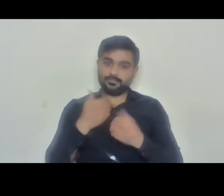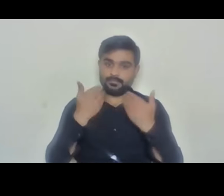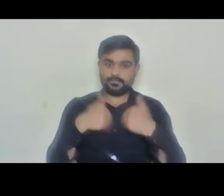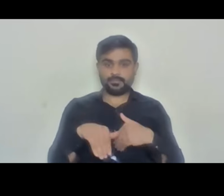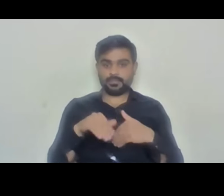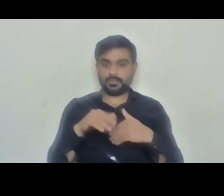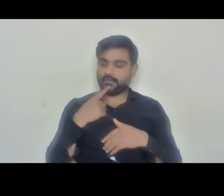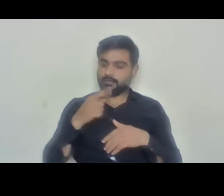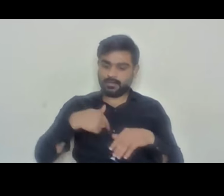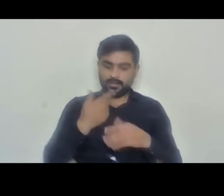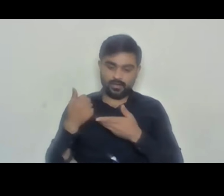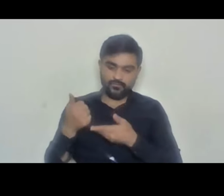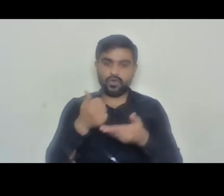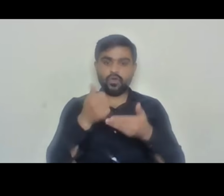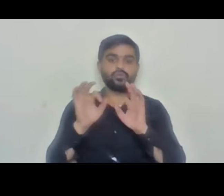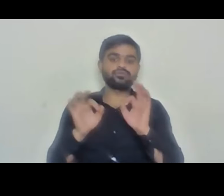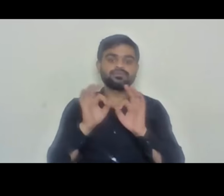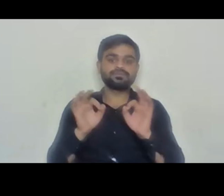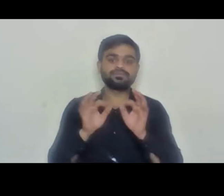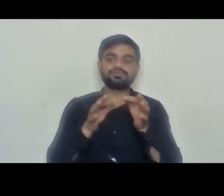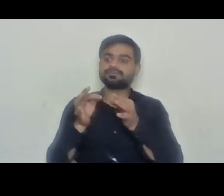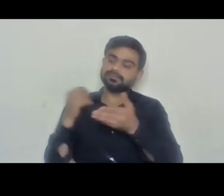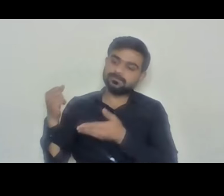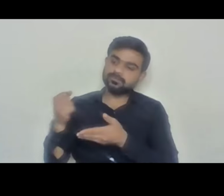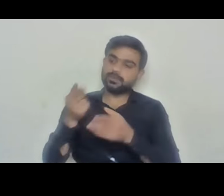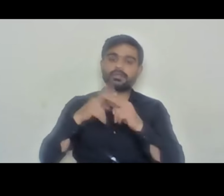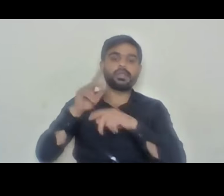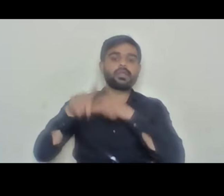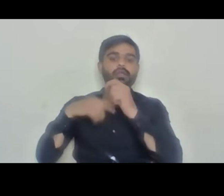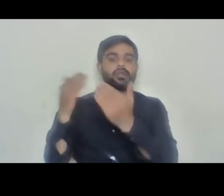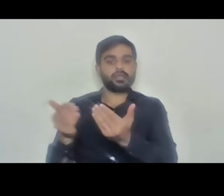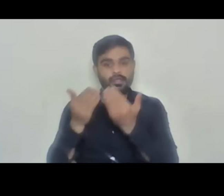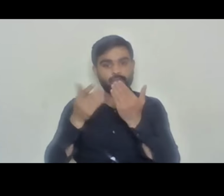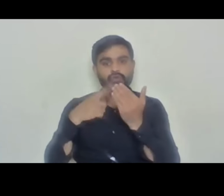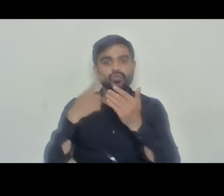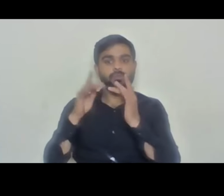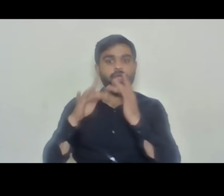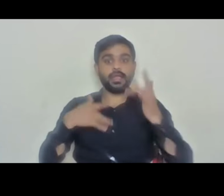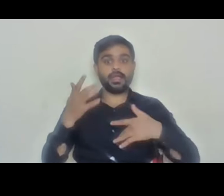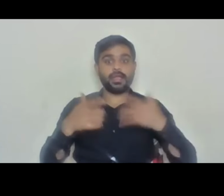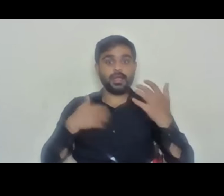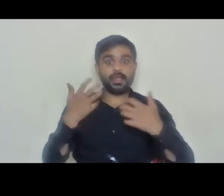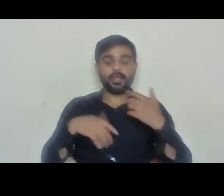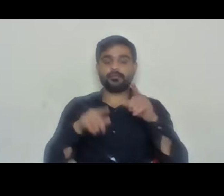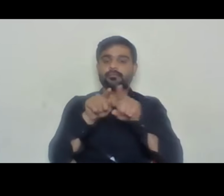am not self-funding my research and it's being funded by a certain company who has the interest in, for example, if I'm researching the impact